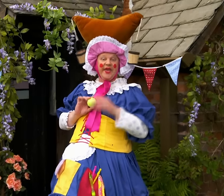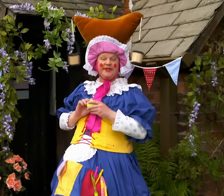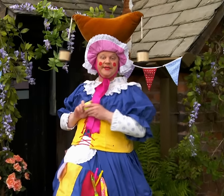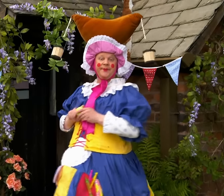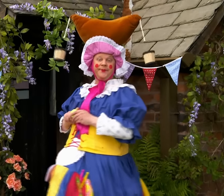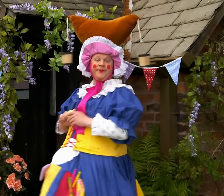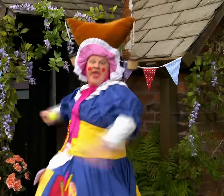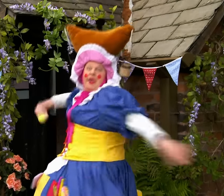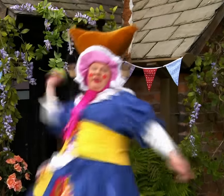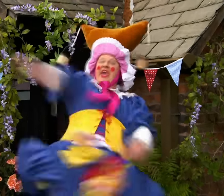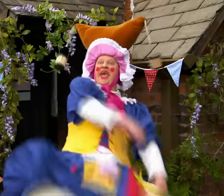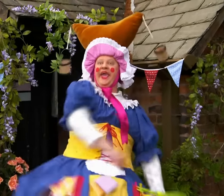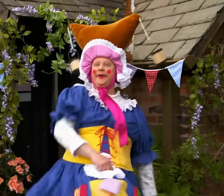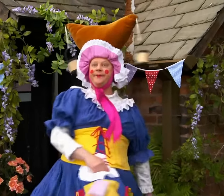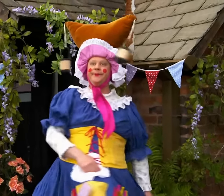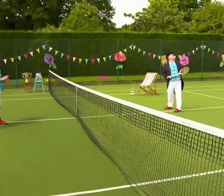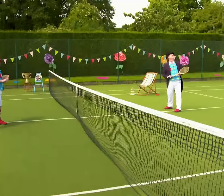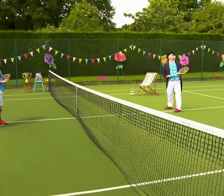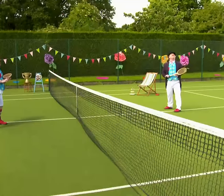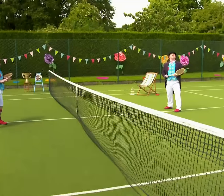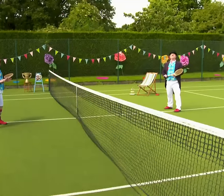Wait. Happy! Ugh.